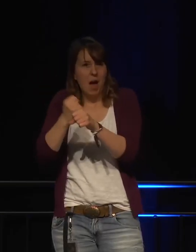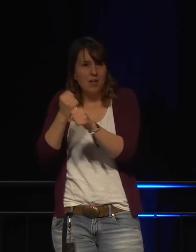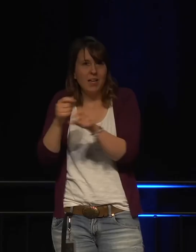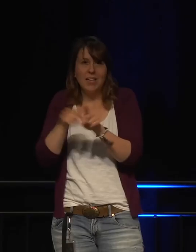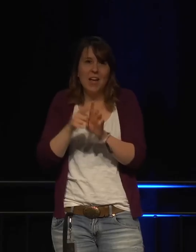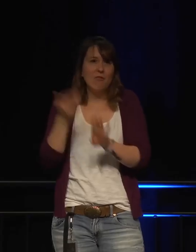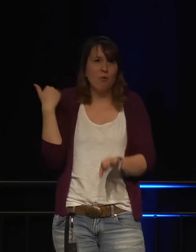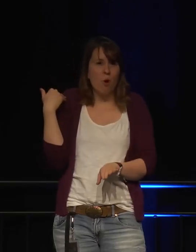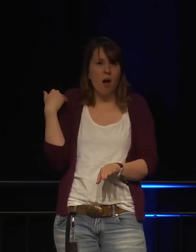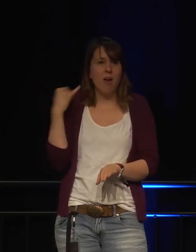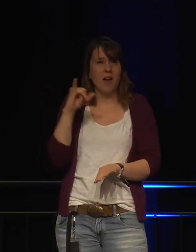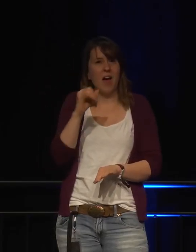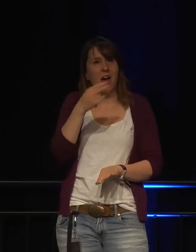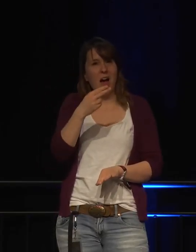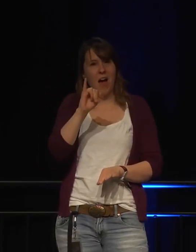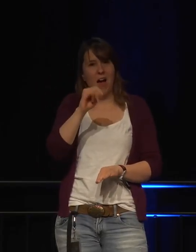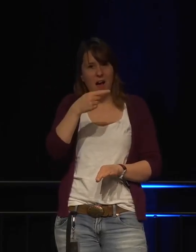15 years ago.